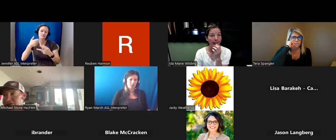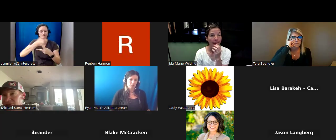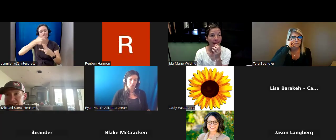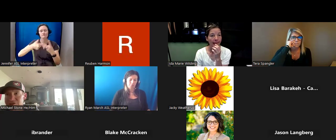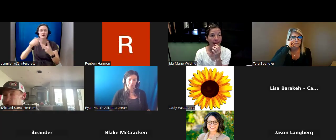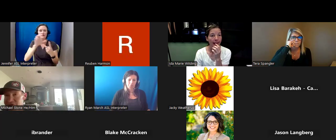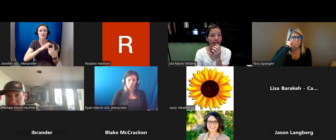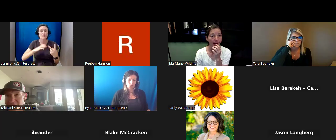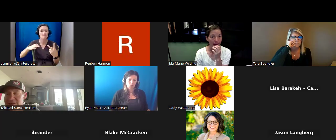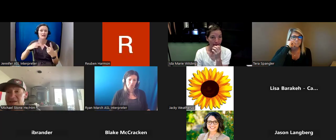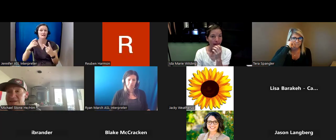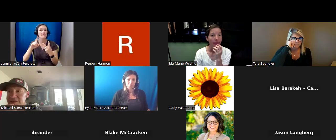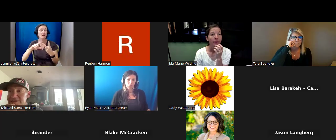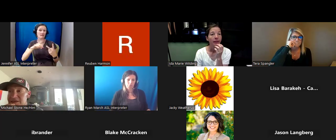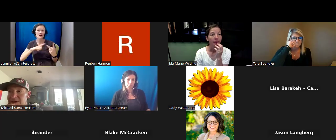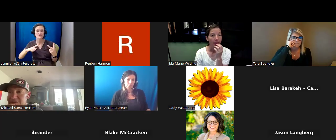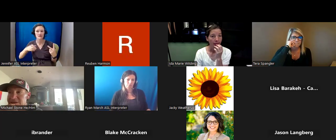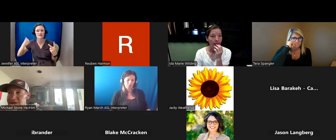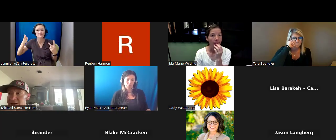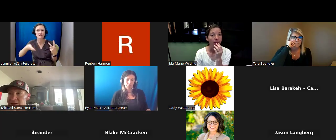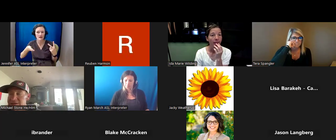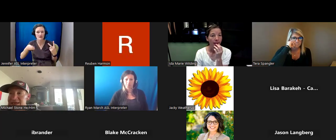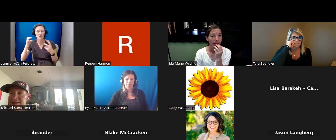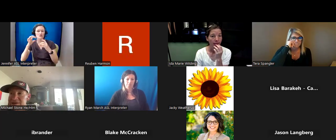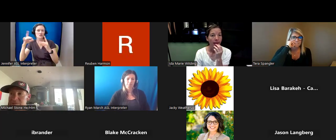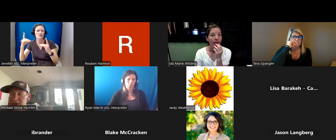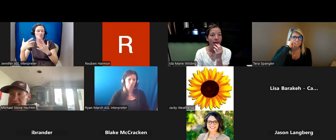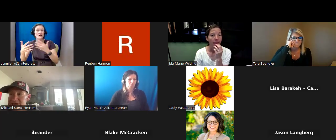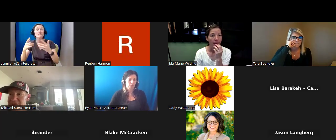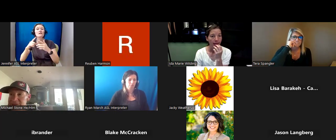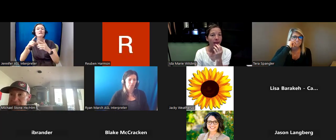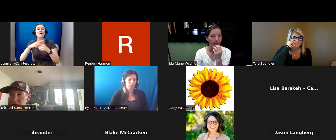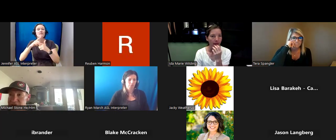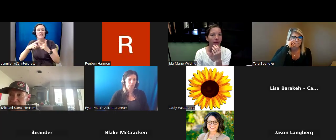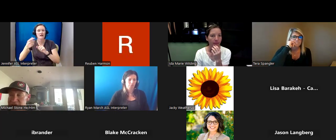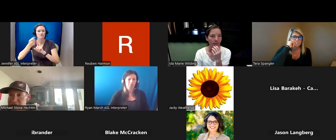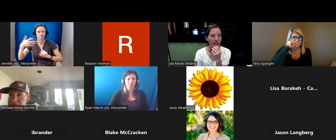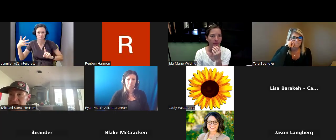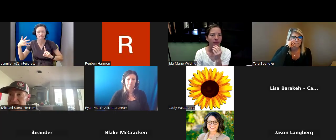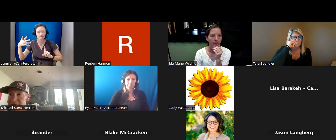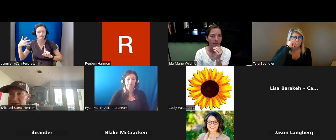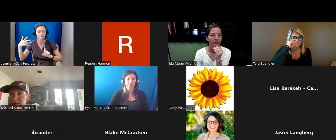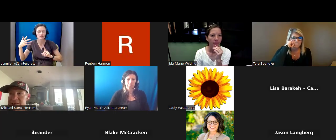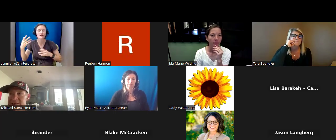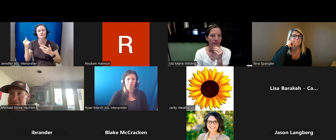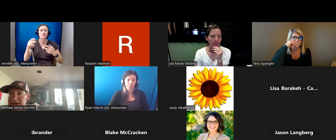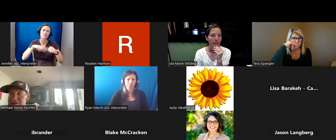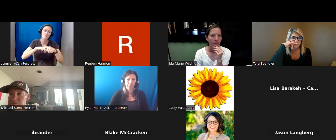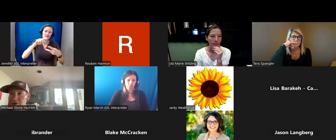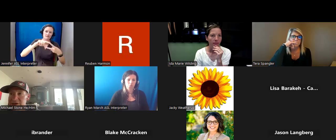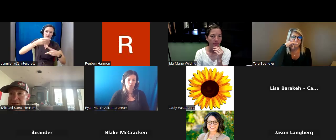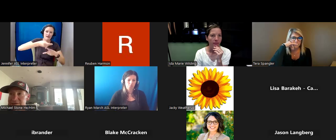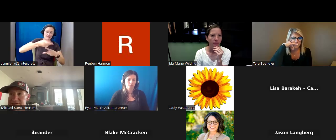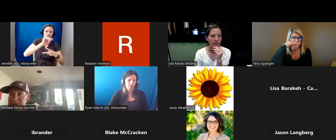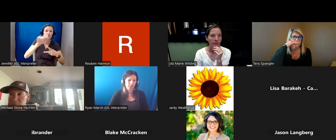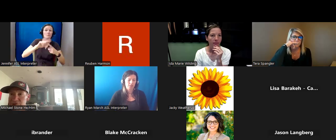slash education or any subheading, exactly, and then of course the finance, exactly